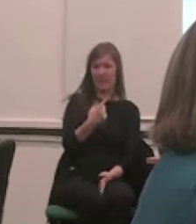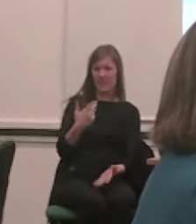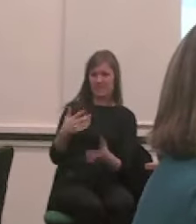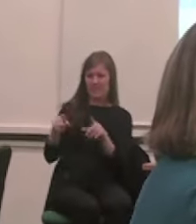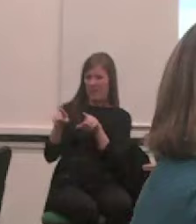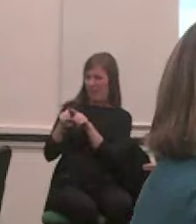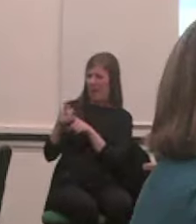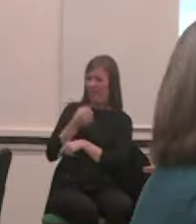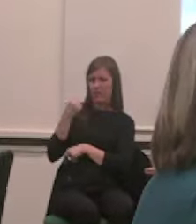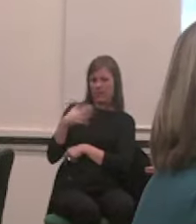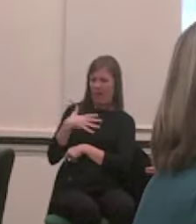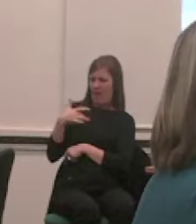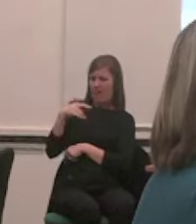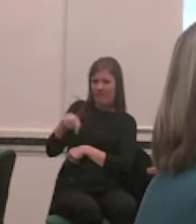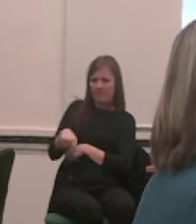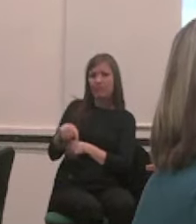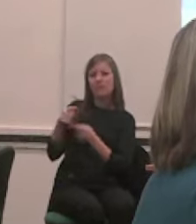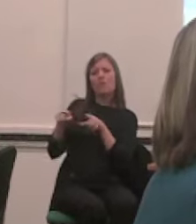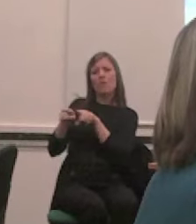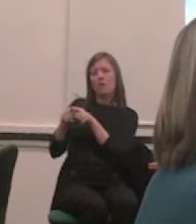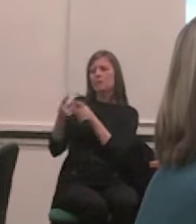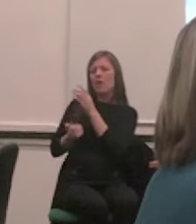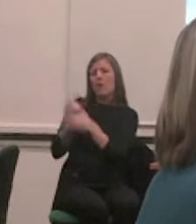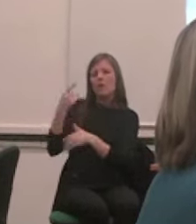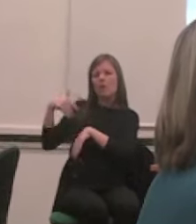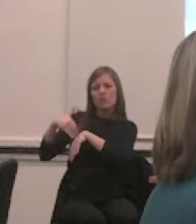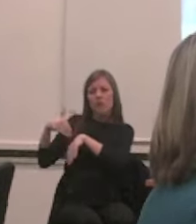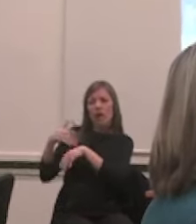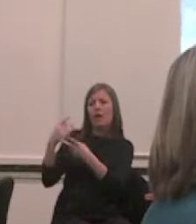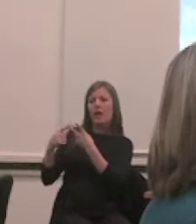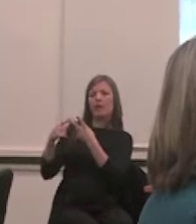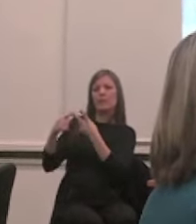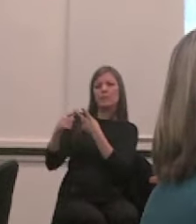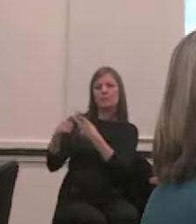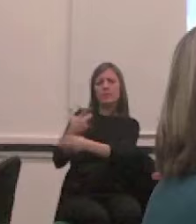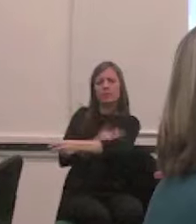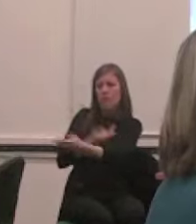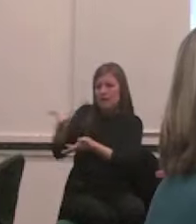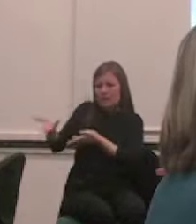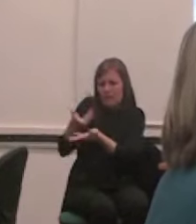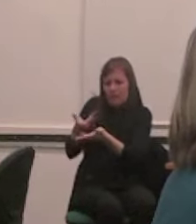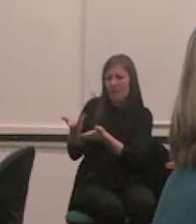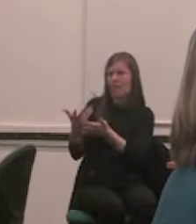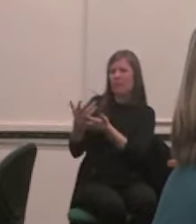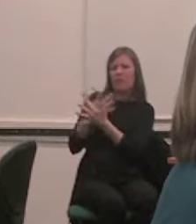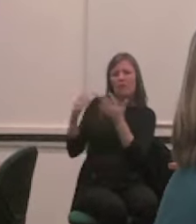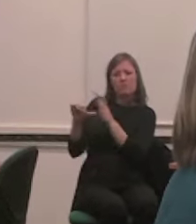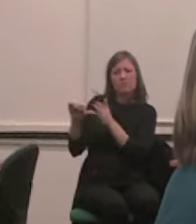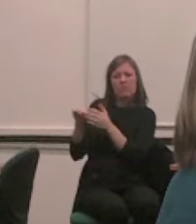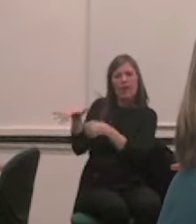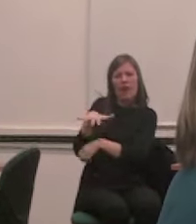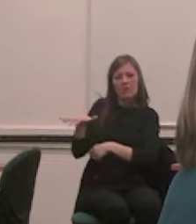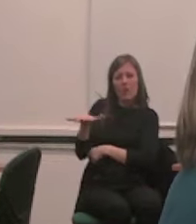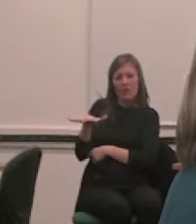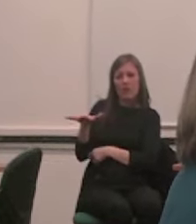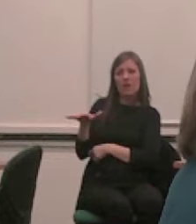It also had problems with crime, drug dealing, antisocial behaviour on the site, all sorts of things like that. And what he